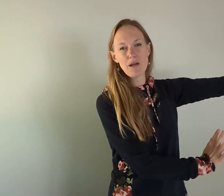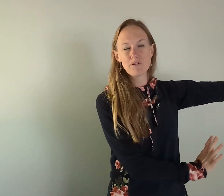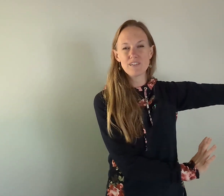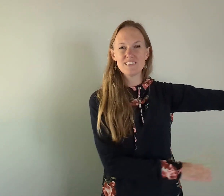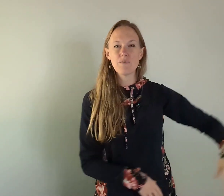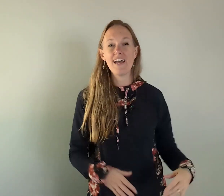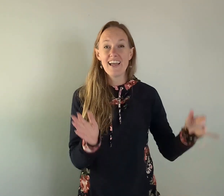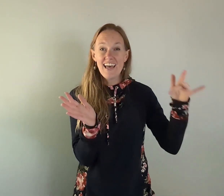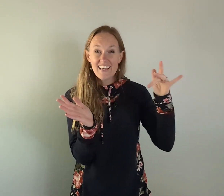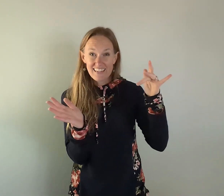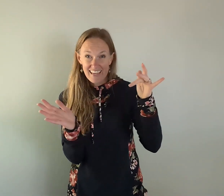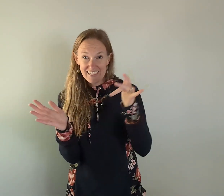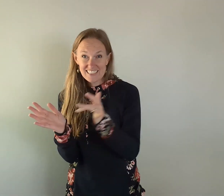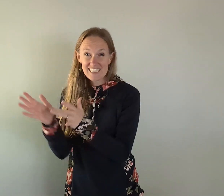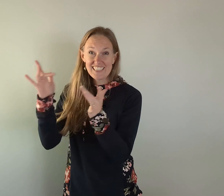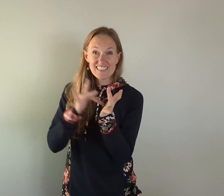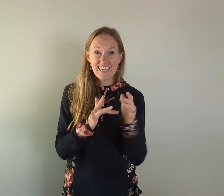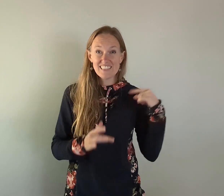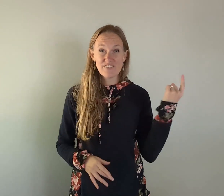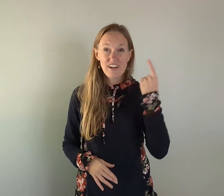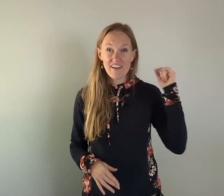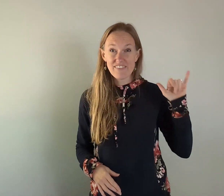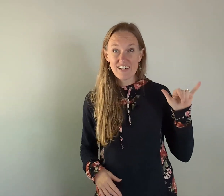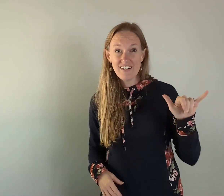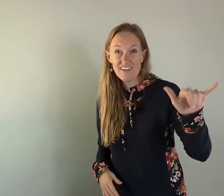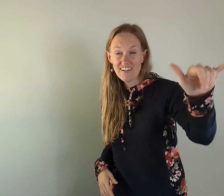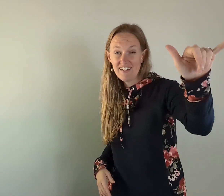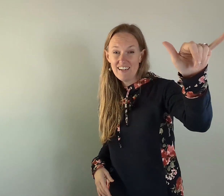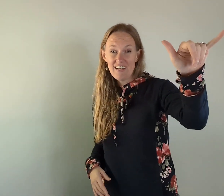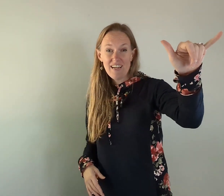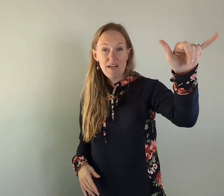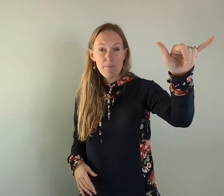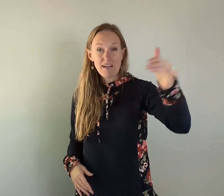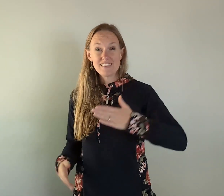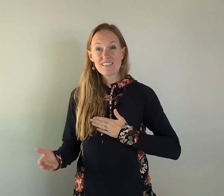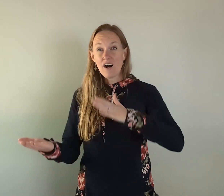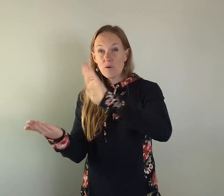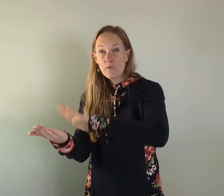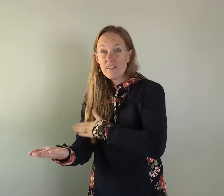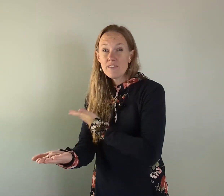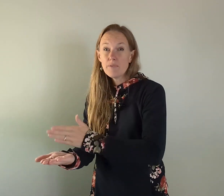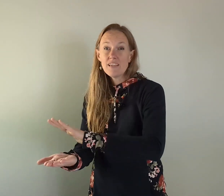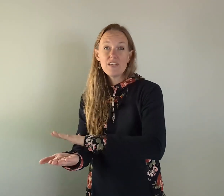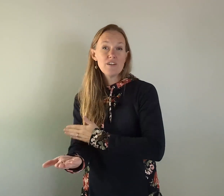my burdens away. And then again, Jesus forever. My song will be